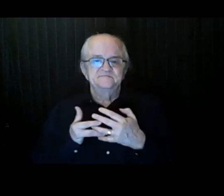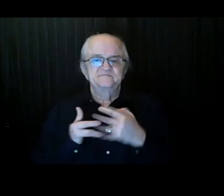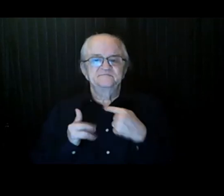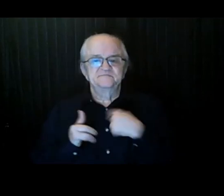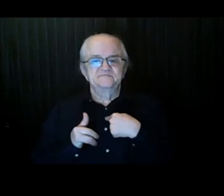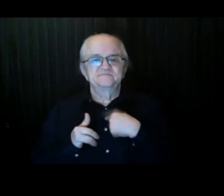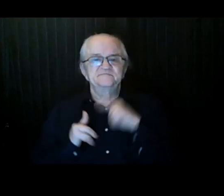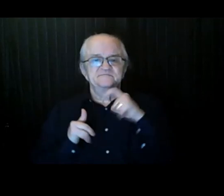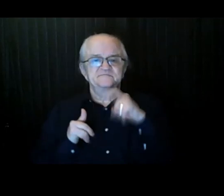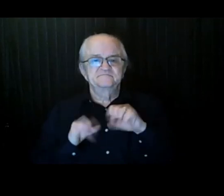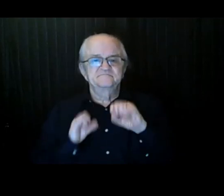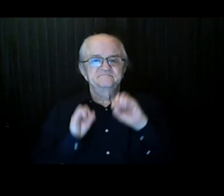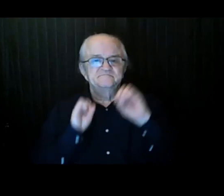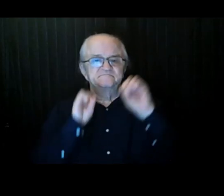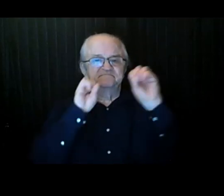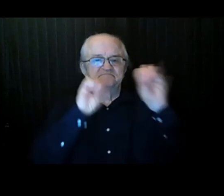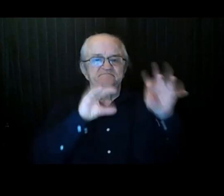have to drop her off.